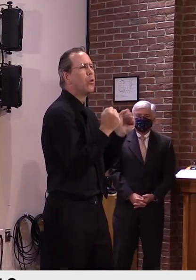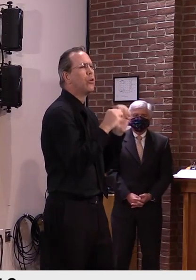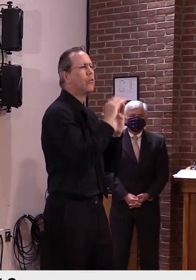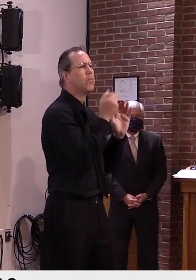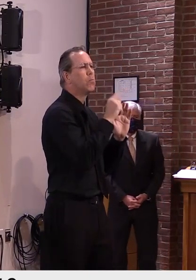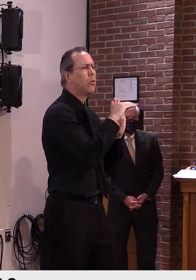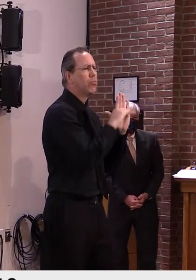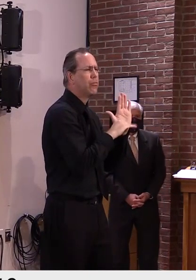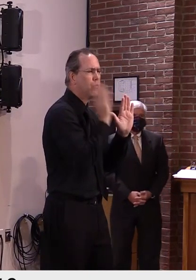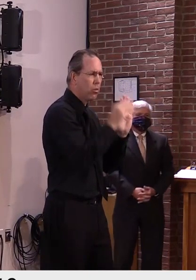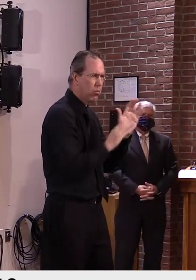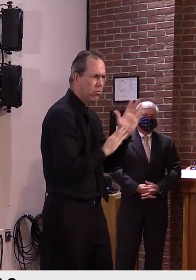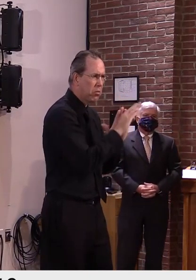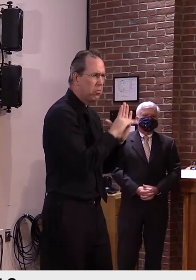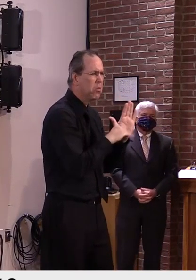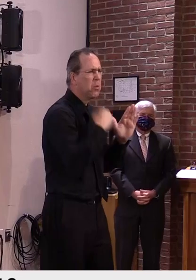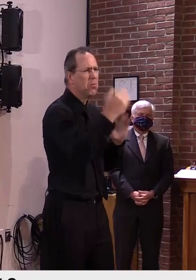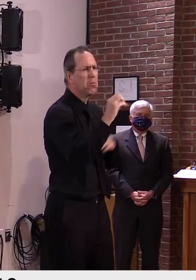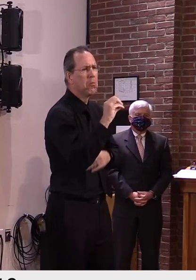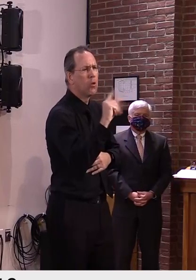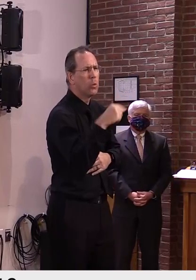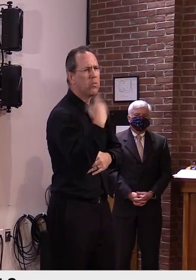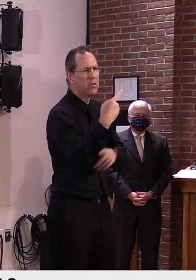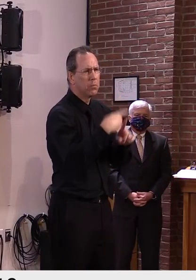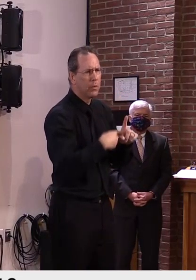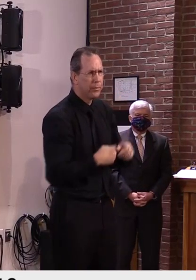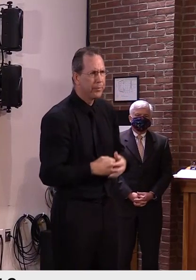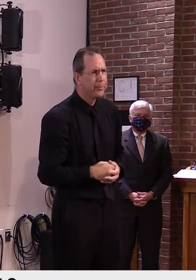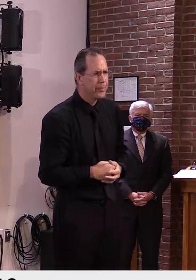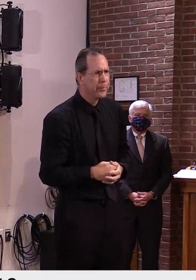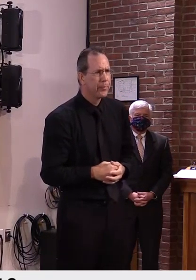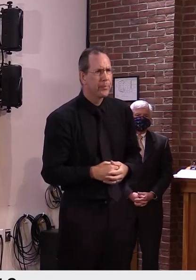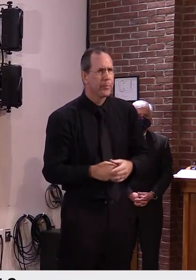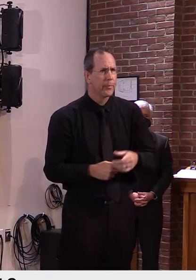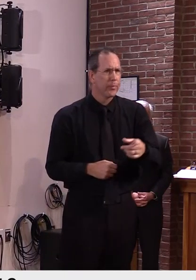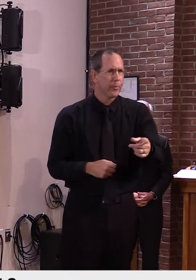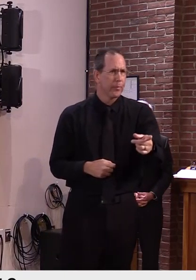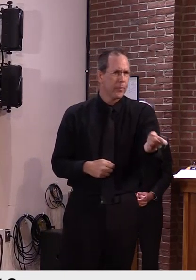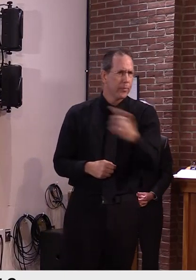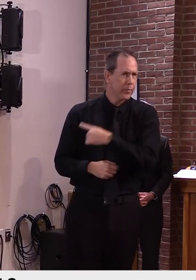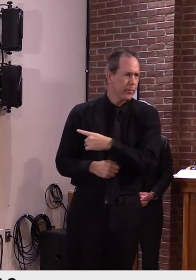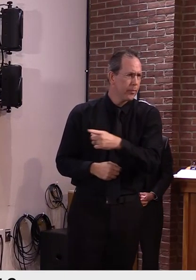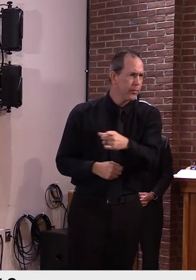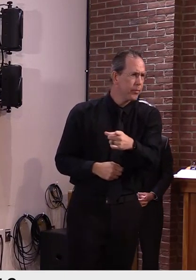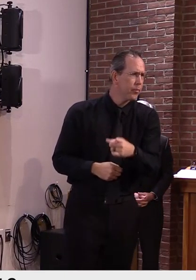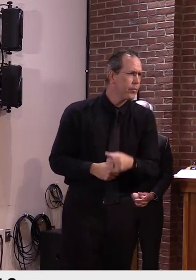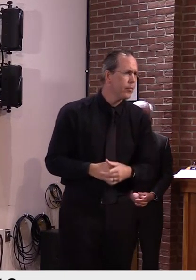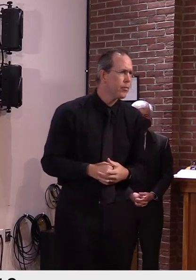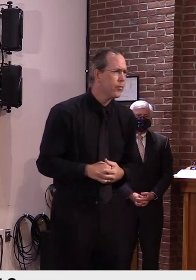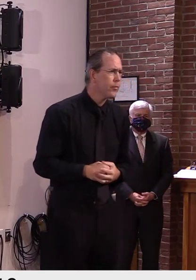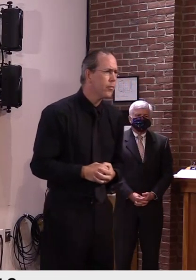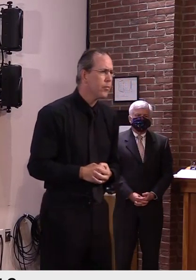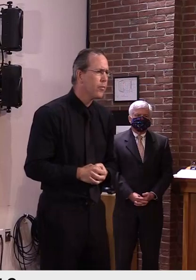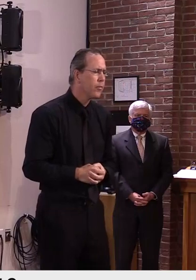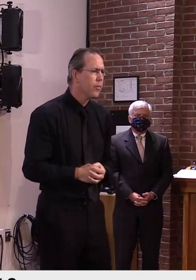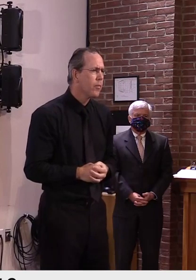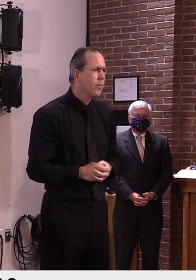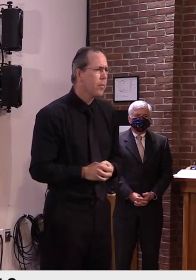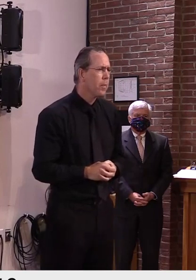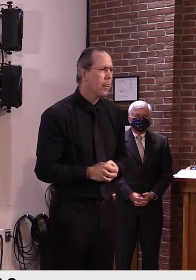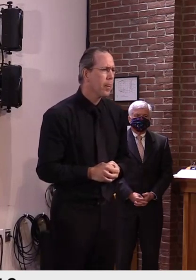Thank you. Steve? Governor, your reaction, or maybe the Department of Public Safety's reaction to the